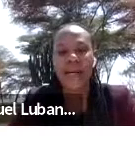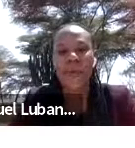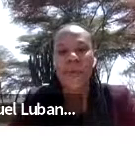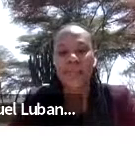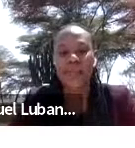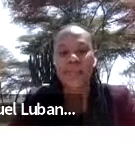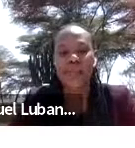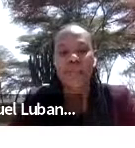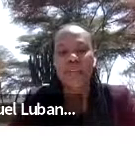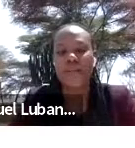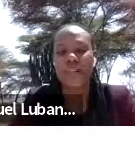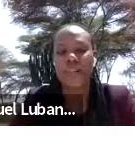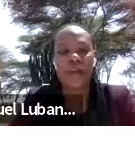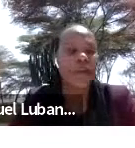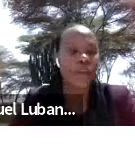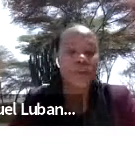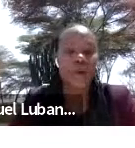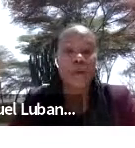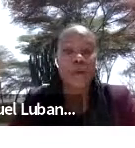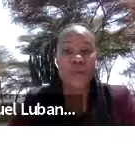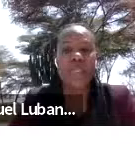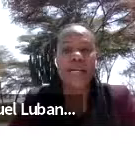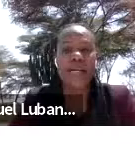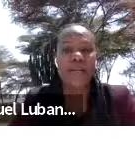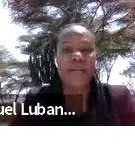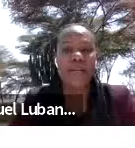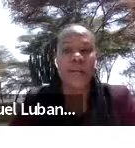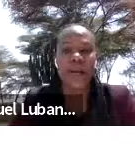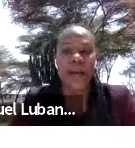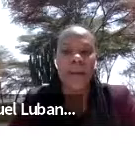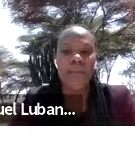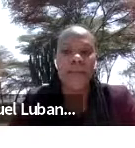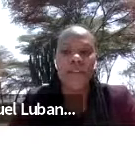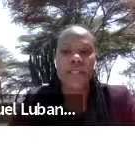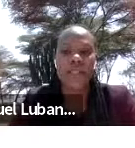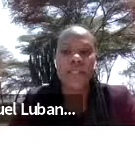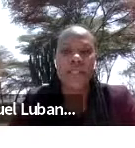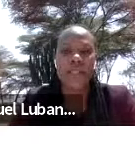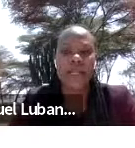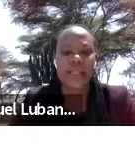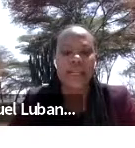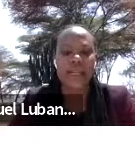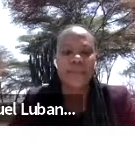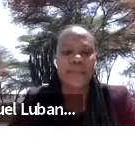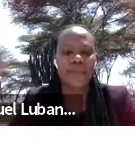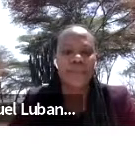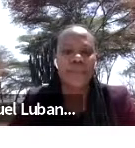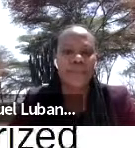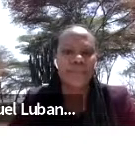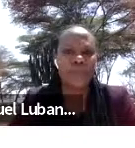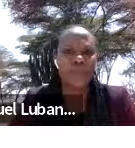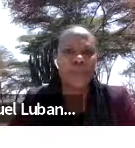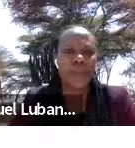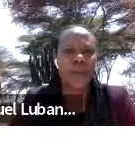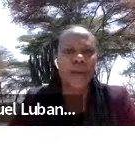entirely a wealth issue, even if it's, almost 3 times the prevalence. Next slide.